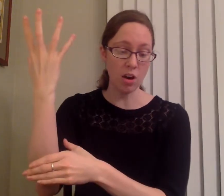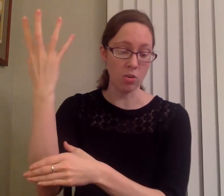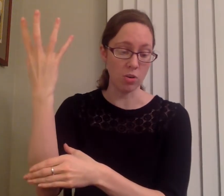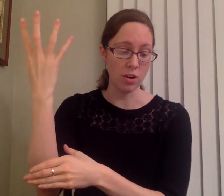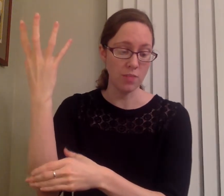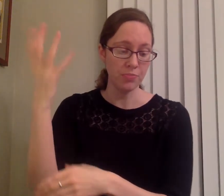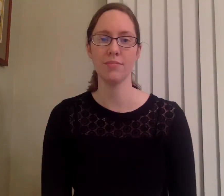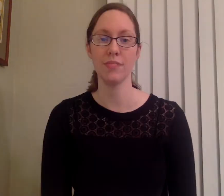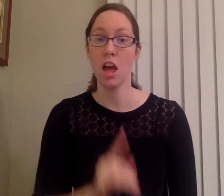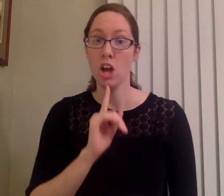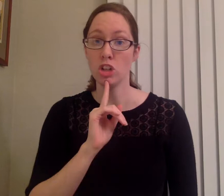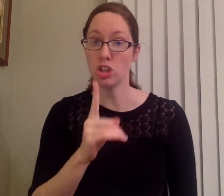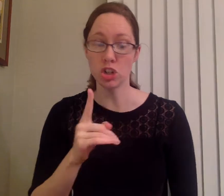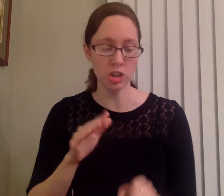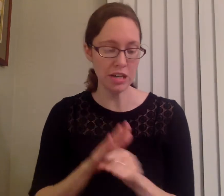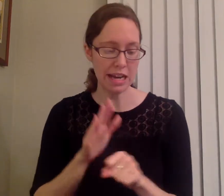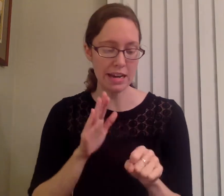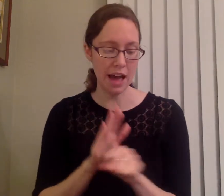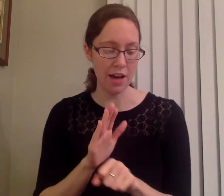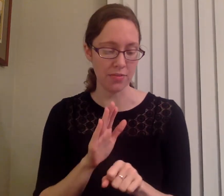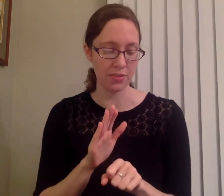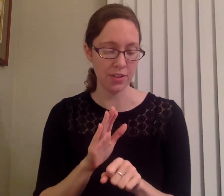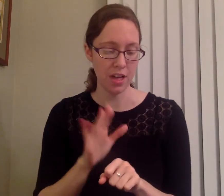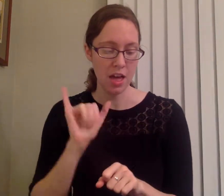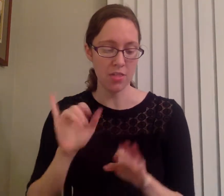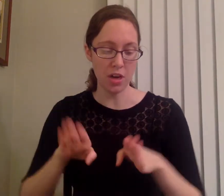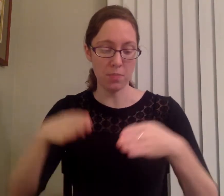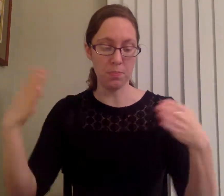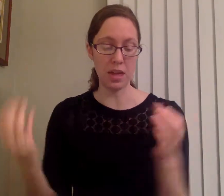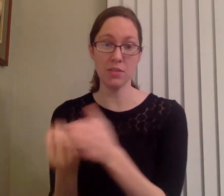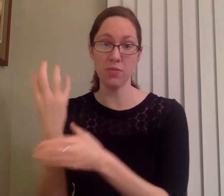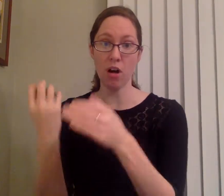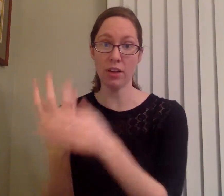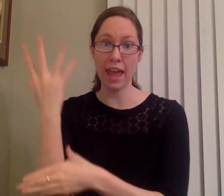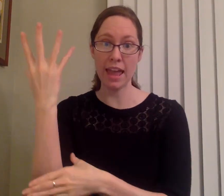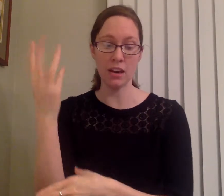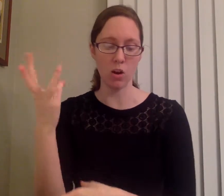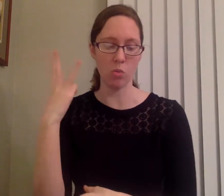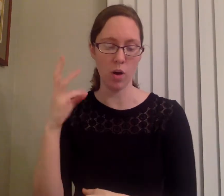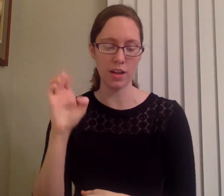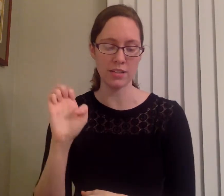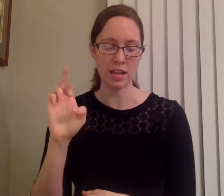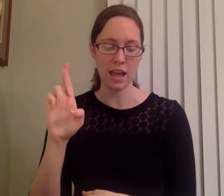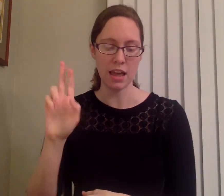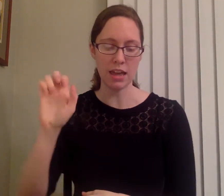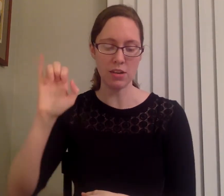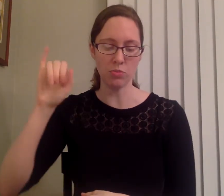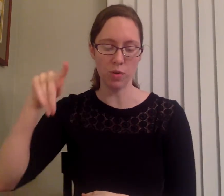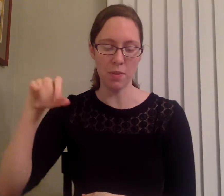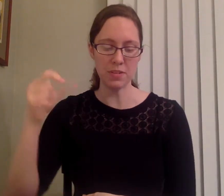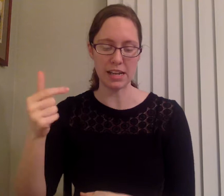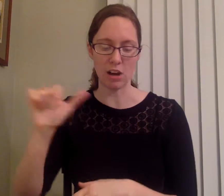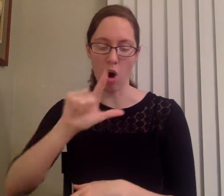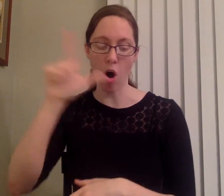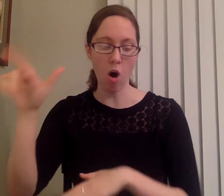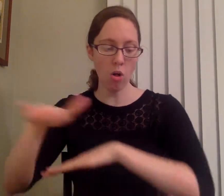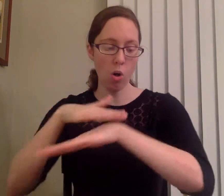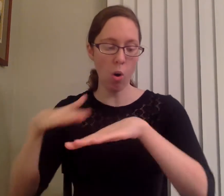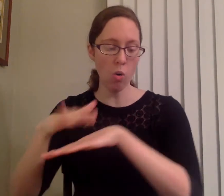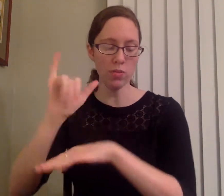volcano! Sure enough, the big volcano was erupting all over